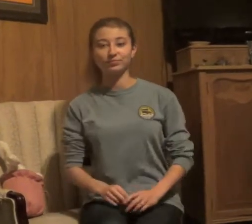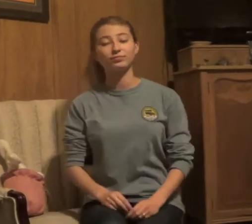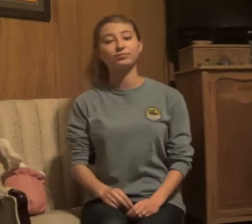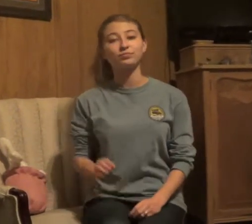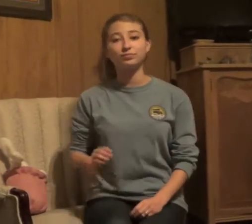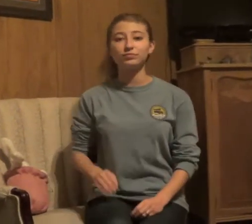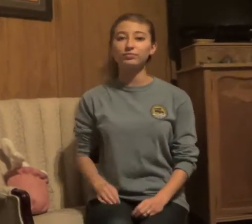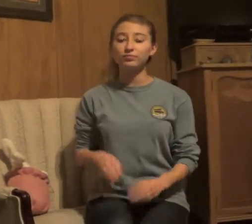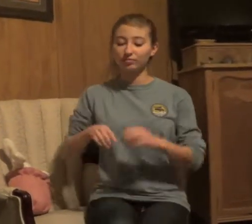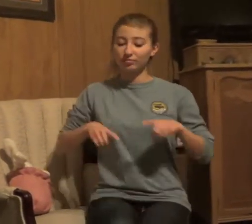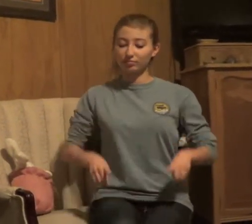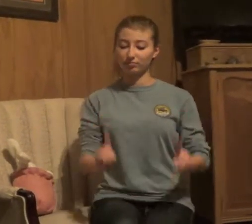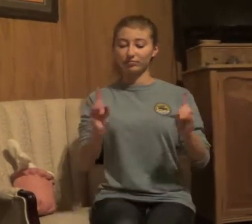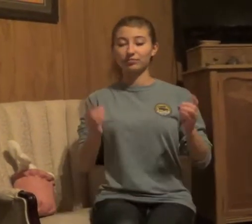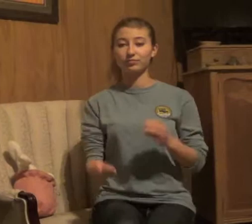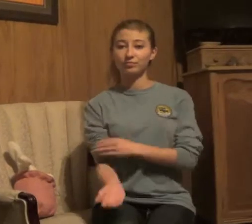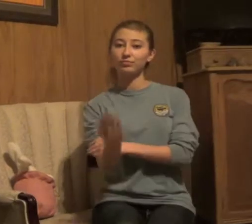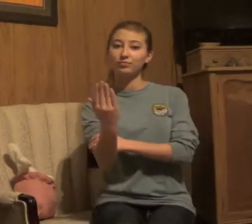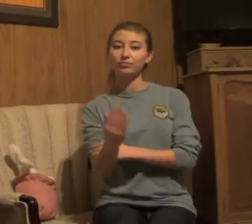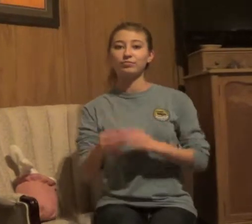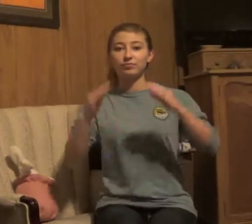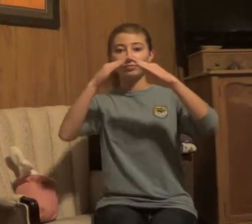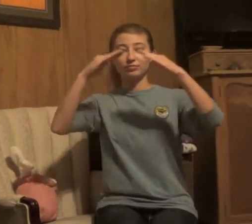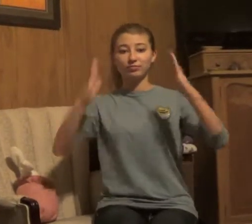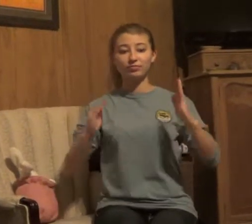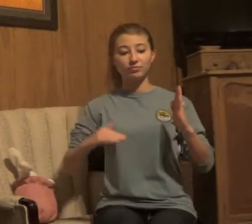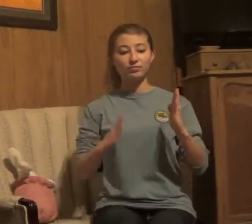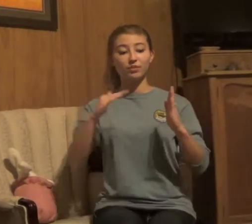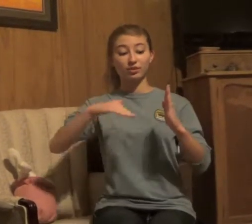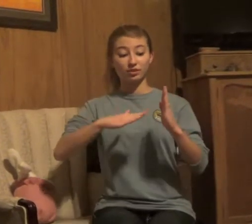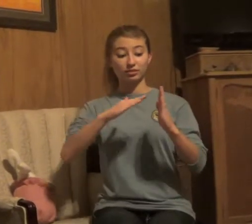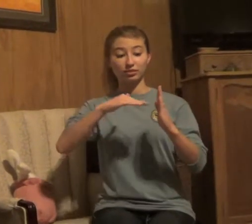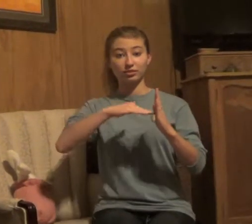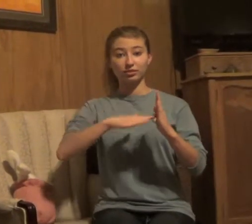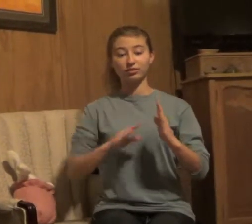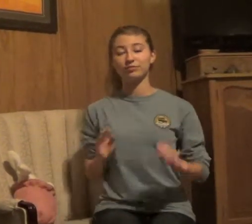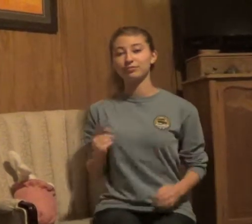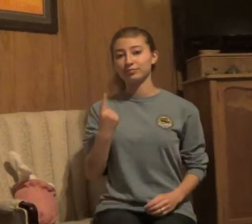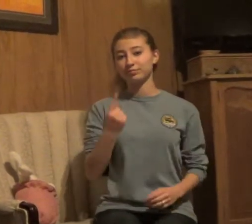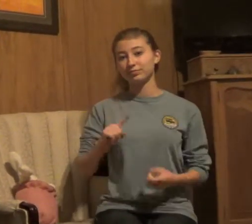In the morning, the house was full of water, and one of the friends was face down.